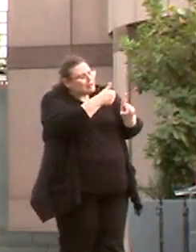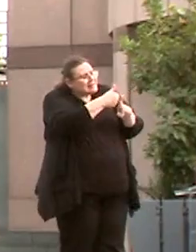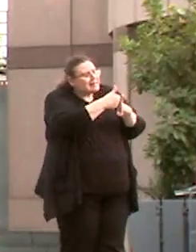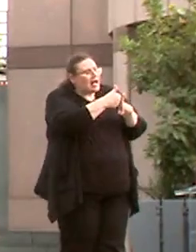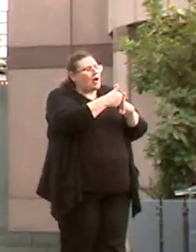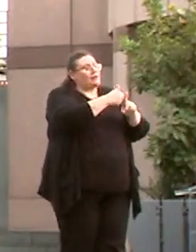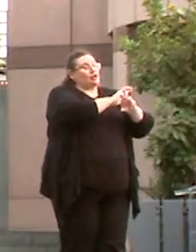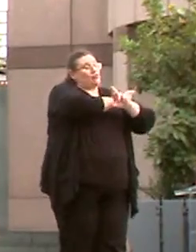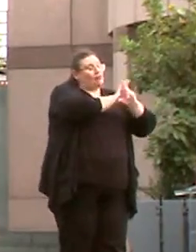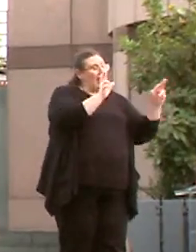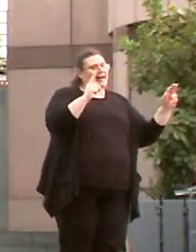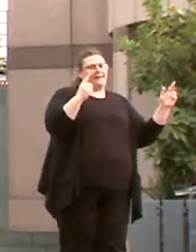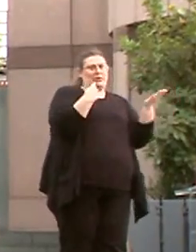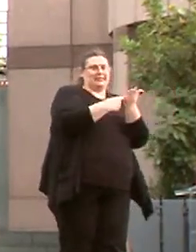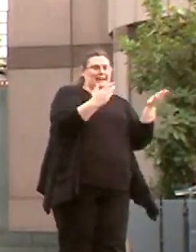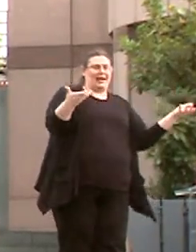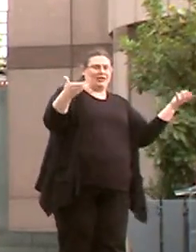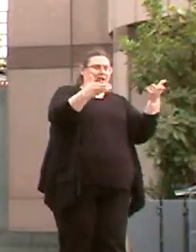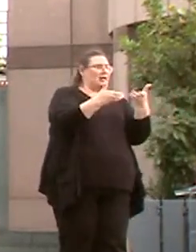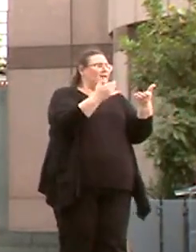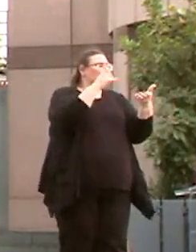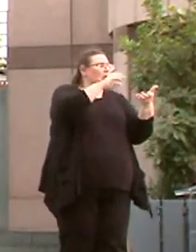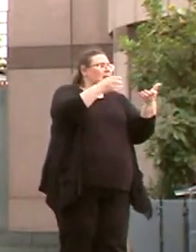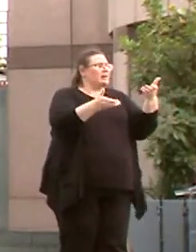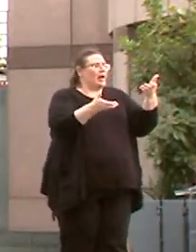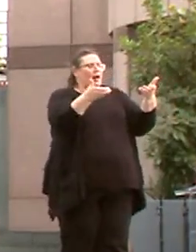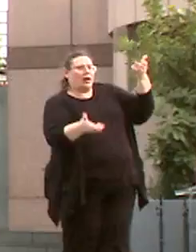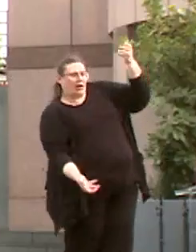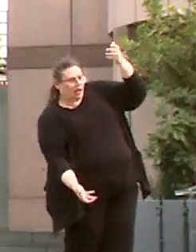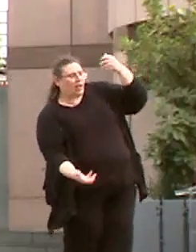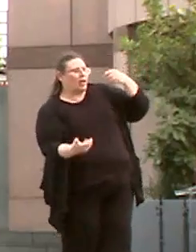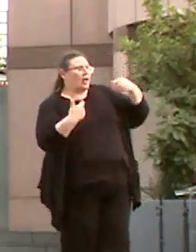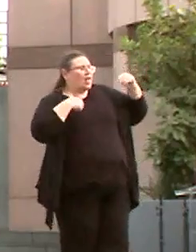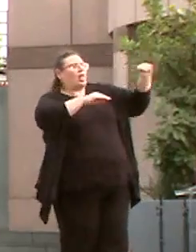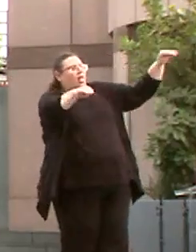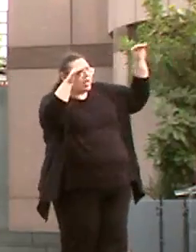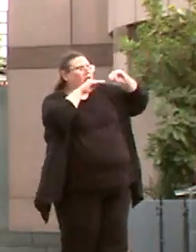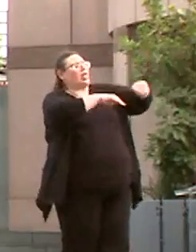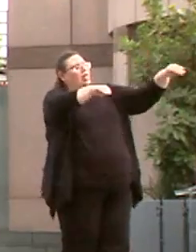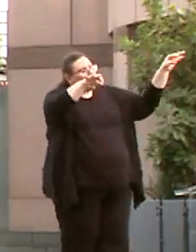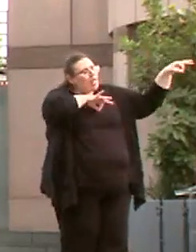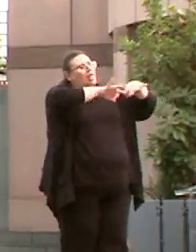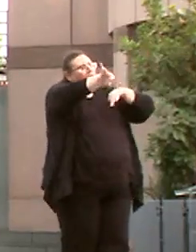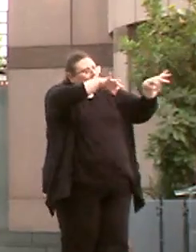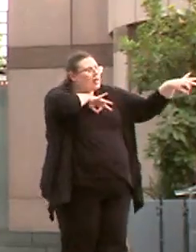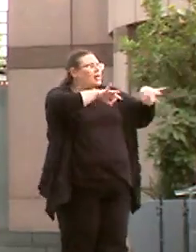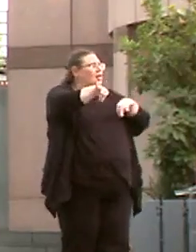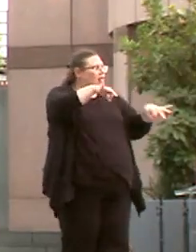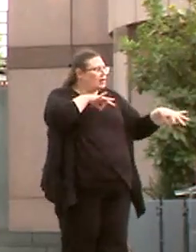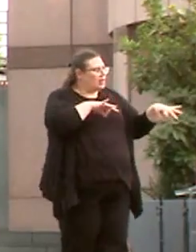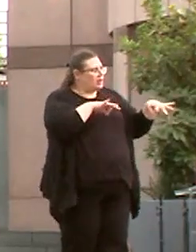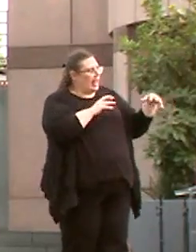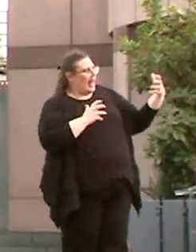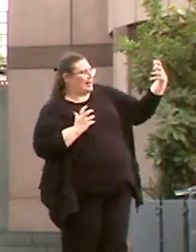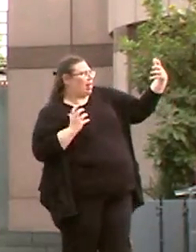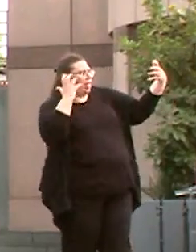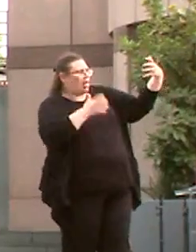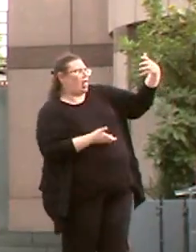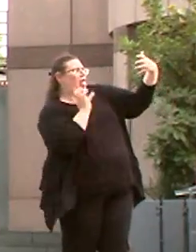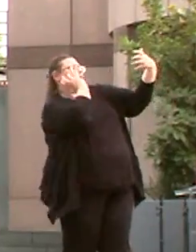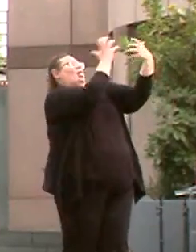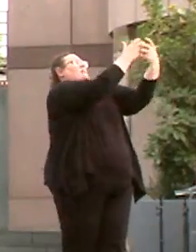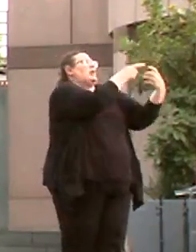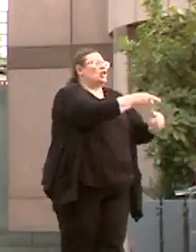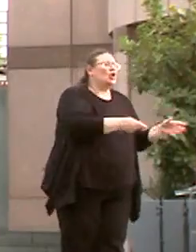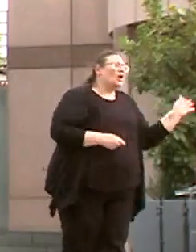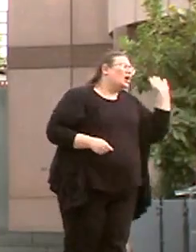to the table, it's very off-putting, because then I have to educate you and meet you where you are. Please just